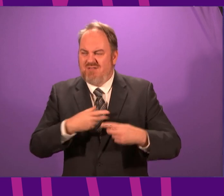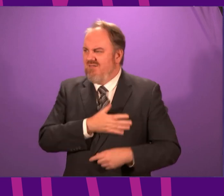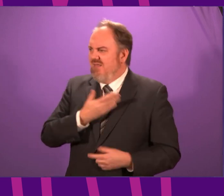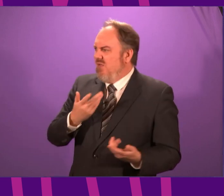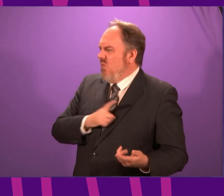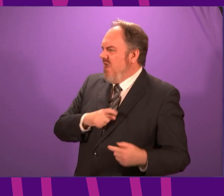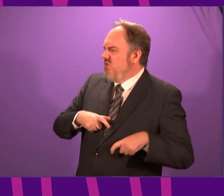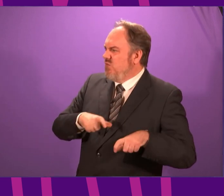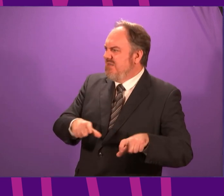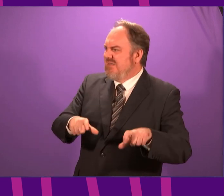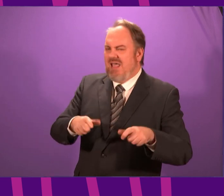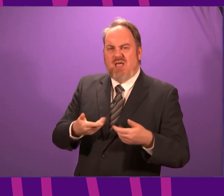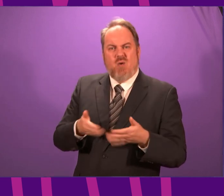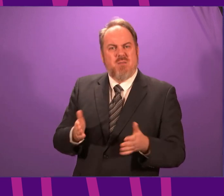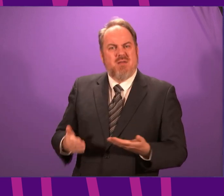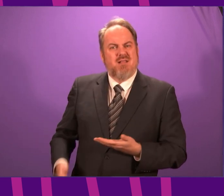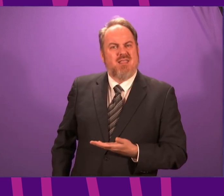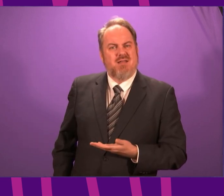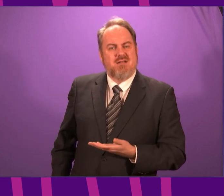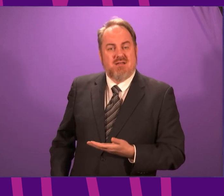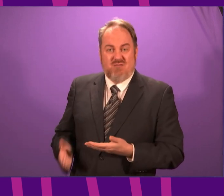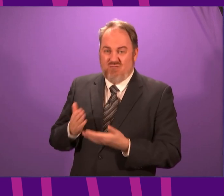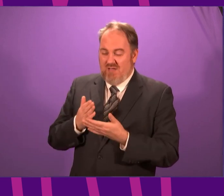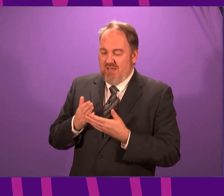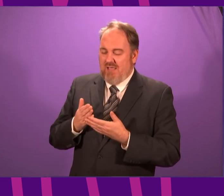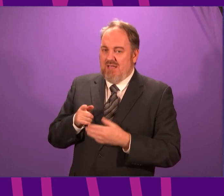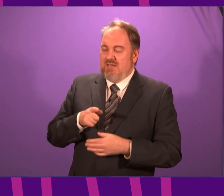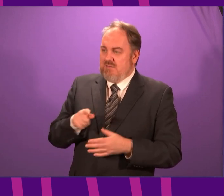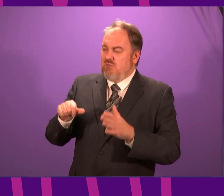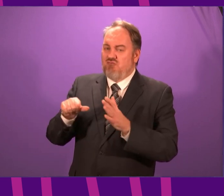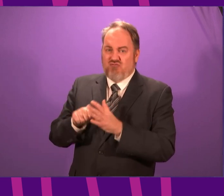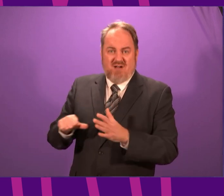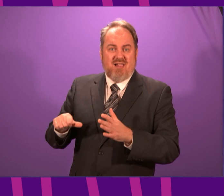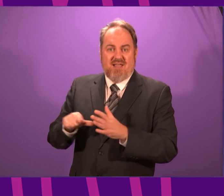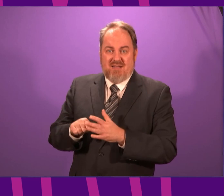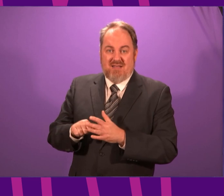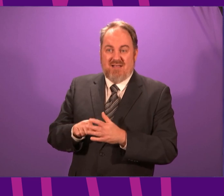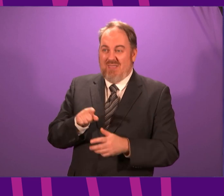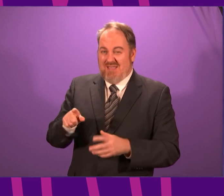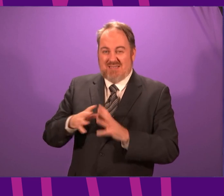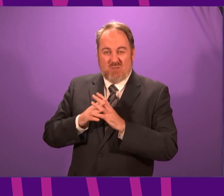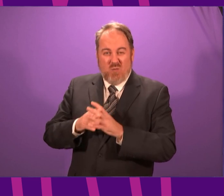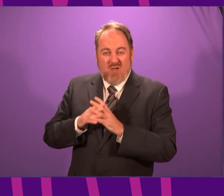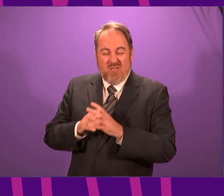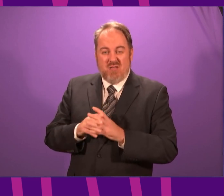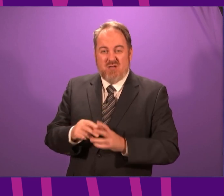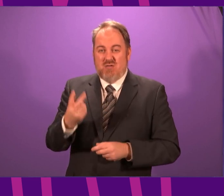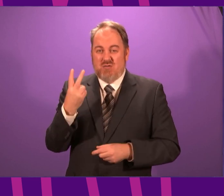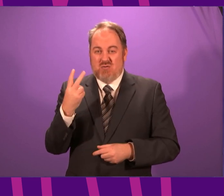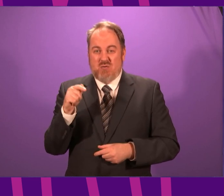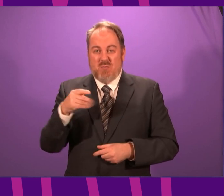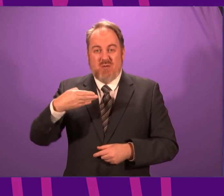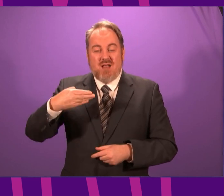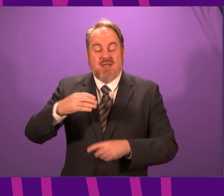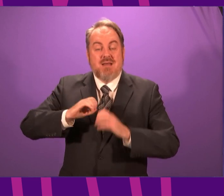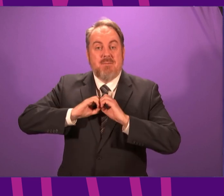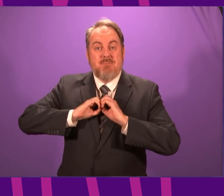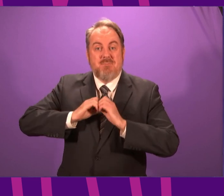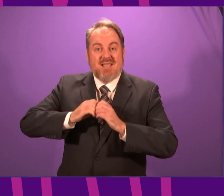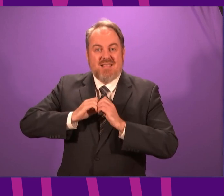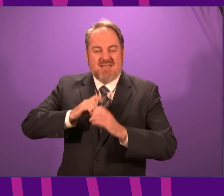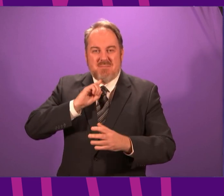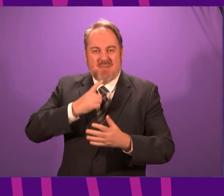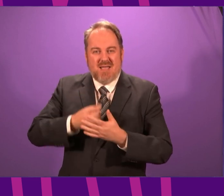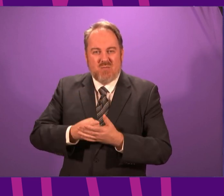tell you the stark reality of the cliff edge that they face, a sector that is worth £2.9 billion to Scotland, supplying